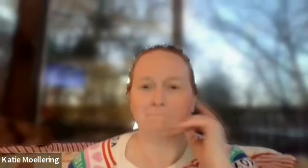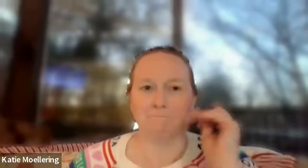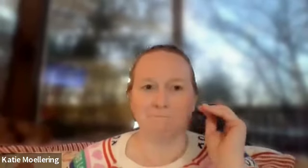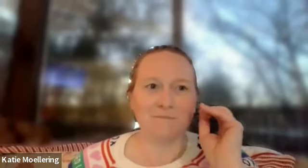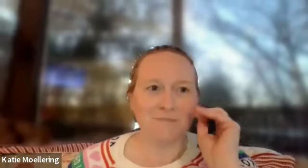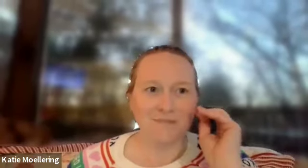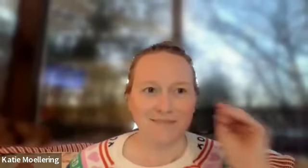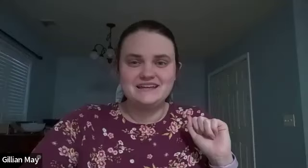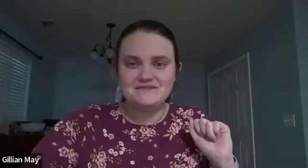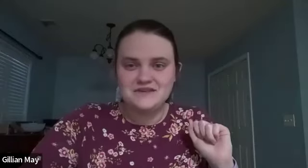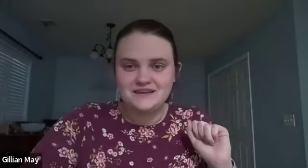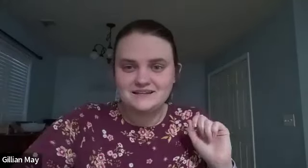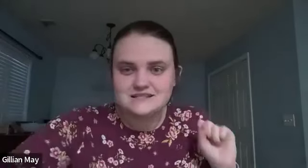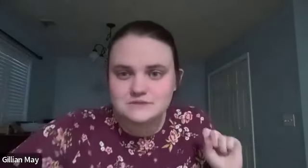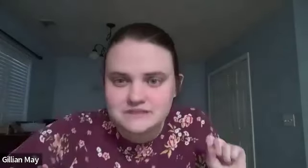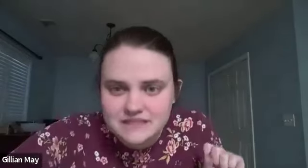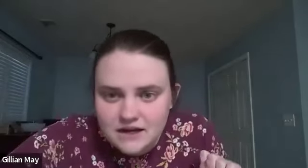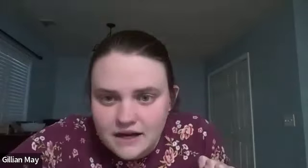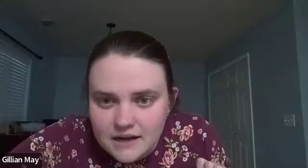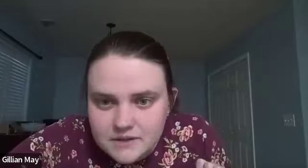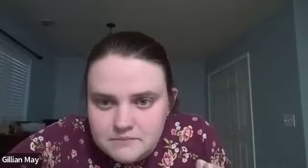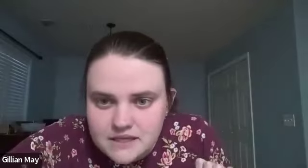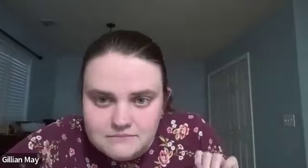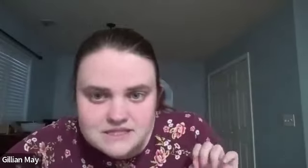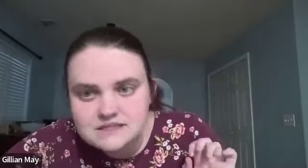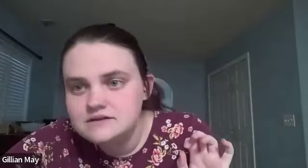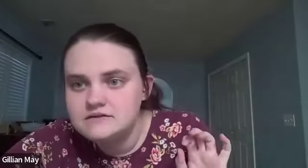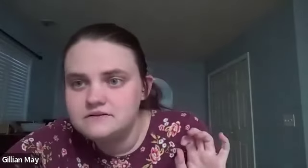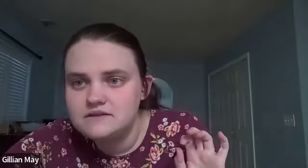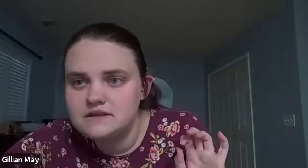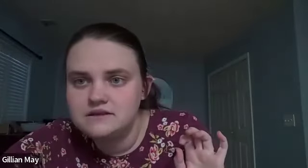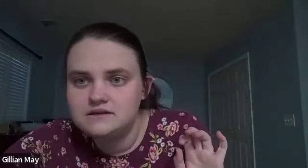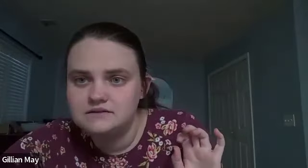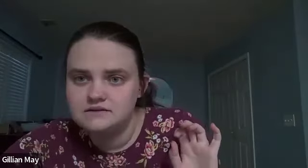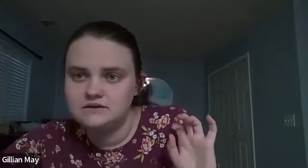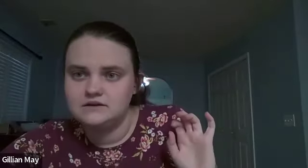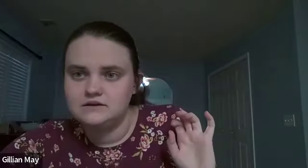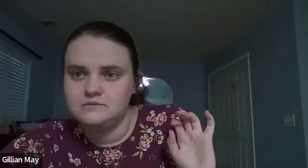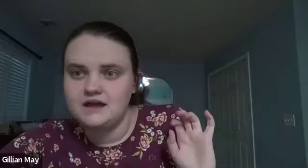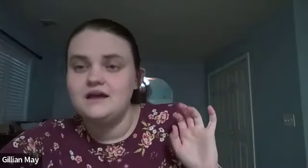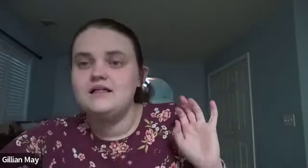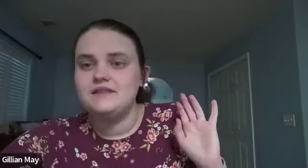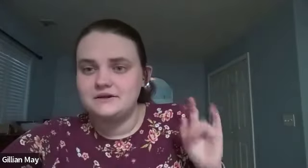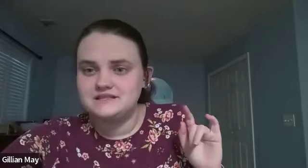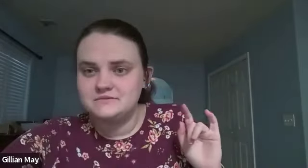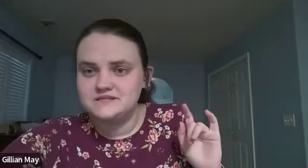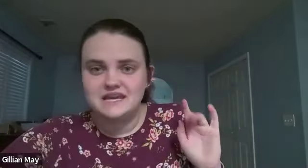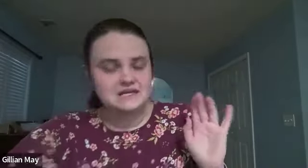little chit chat. We're just trying to get everything sorted. All right, I'm gonna pin myself and then go back. Like I was telling Miss Katie,